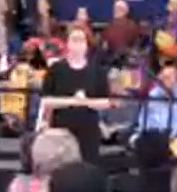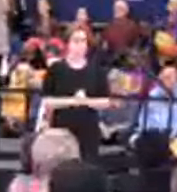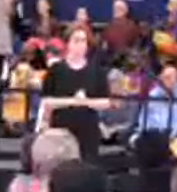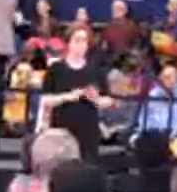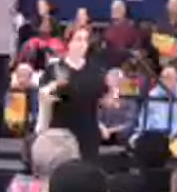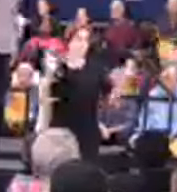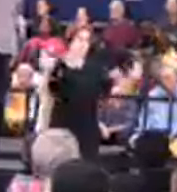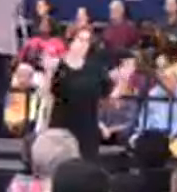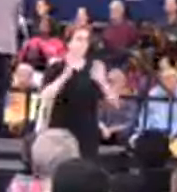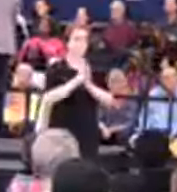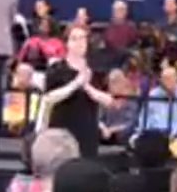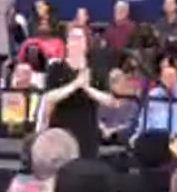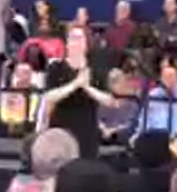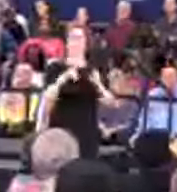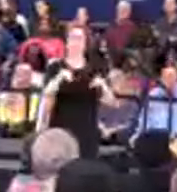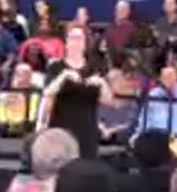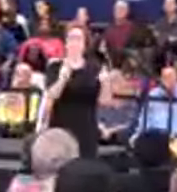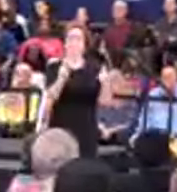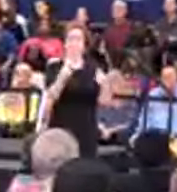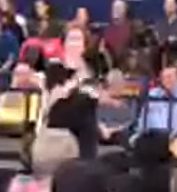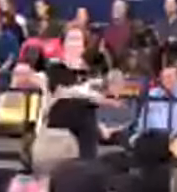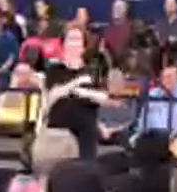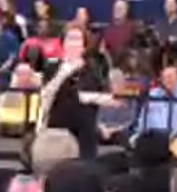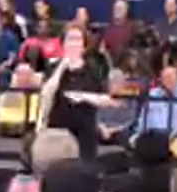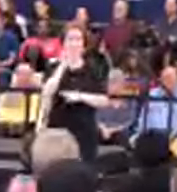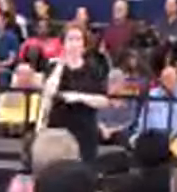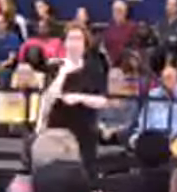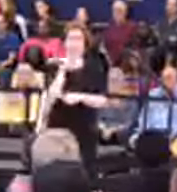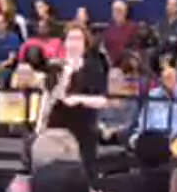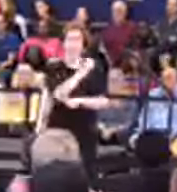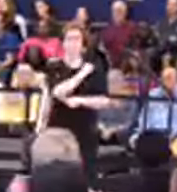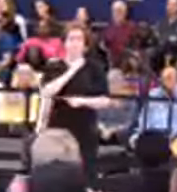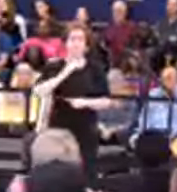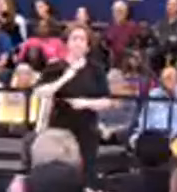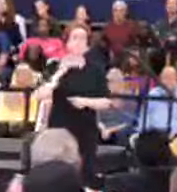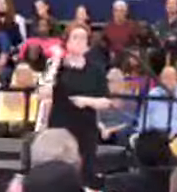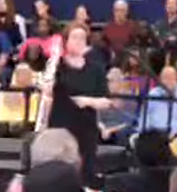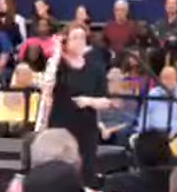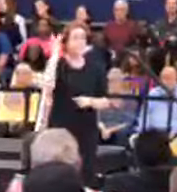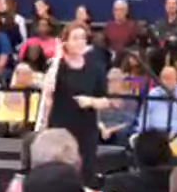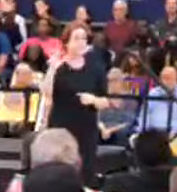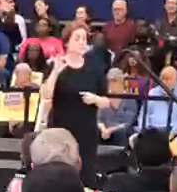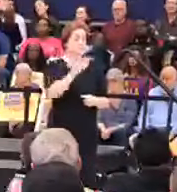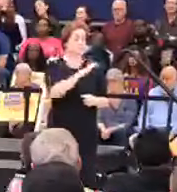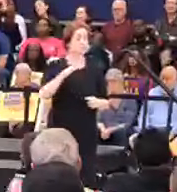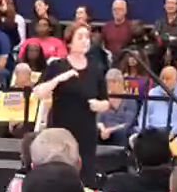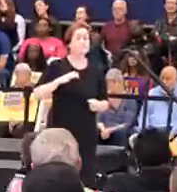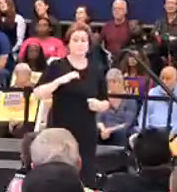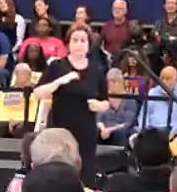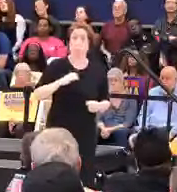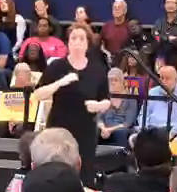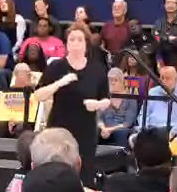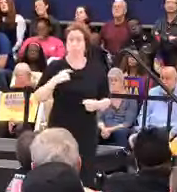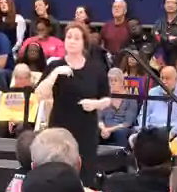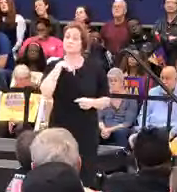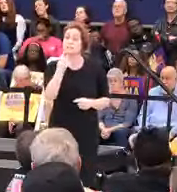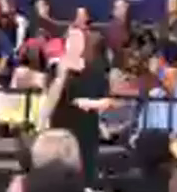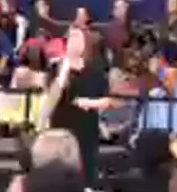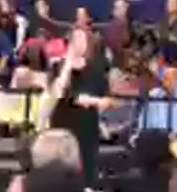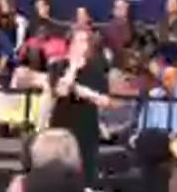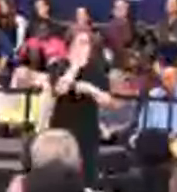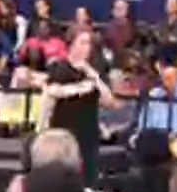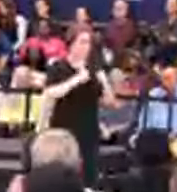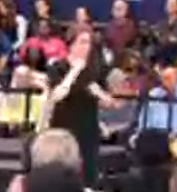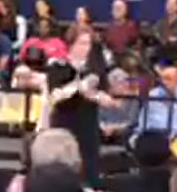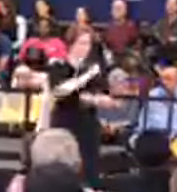And look, you know, on the debate stage, I'm the only member of the Senate Intelligence Committee. And I will tell you, you know, so in the last, you know, couple of years since I've